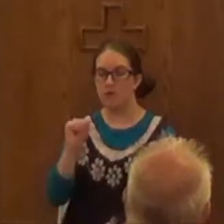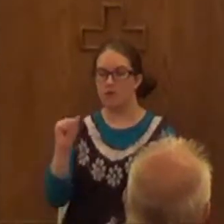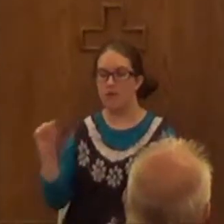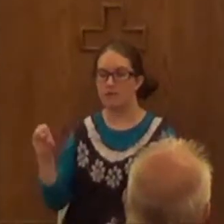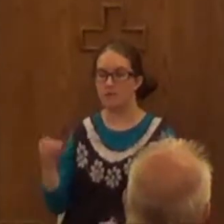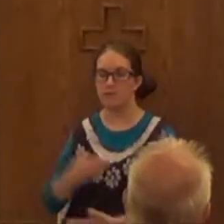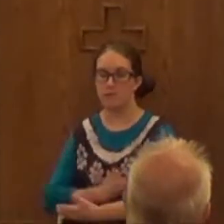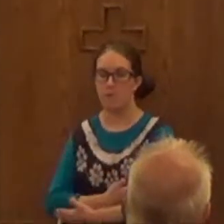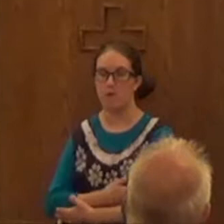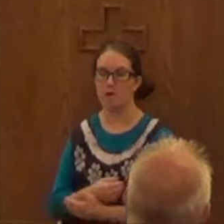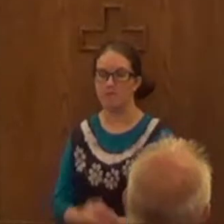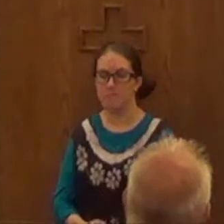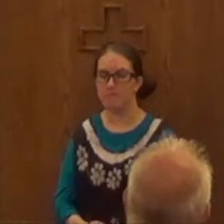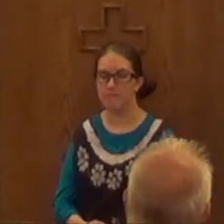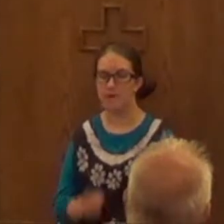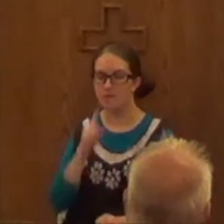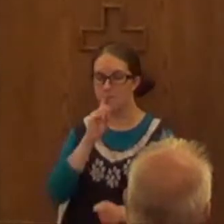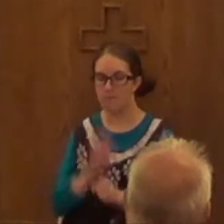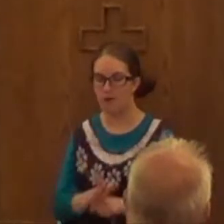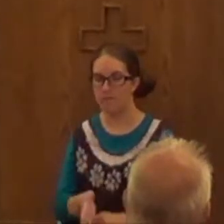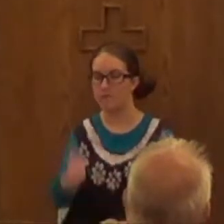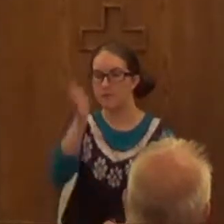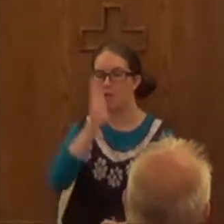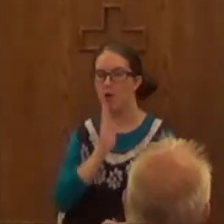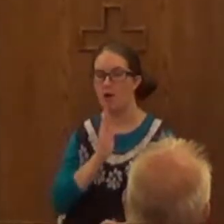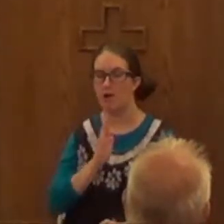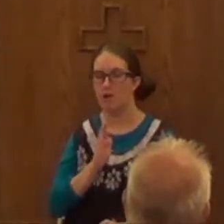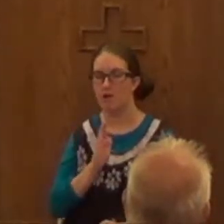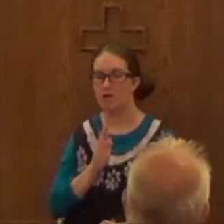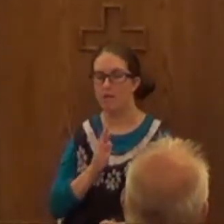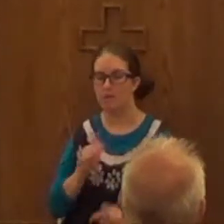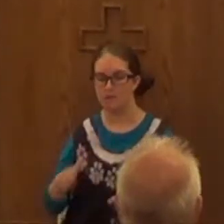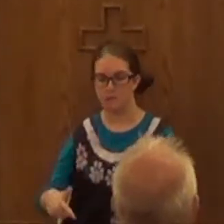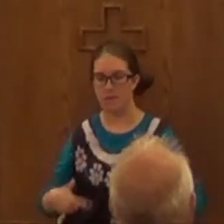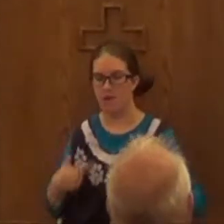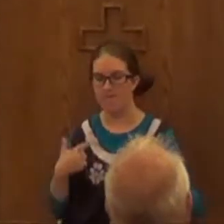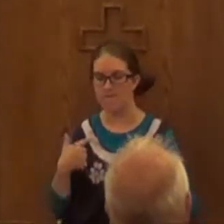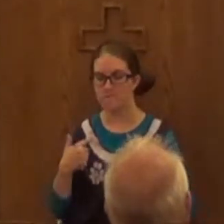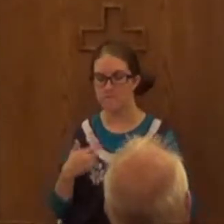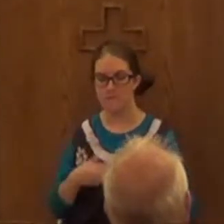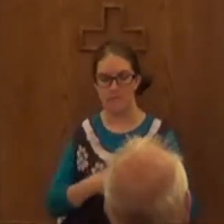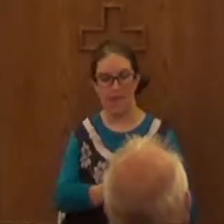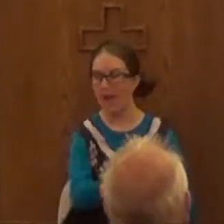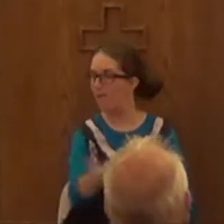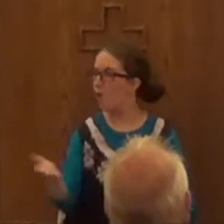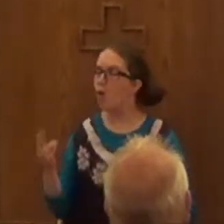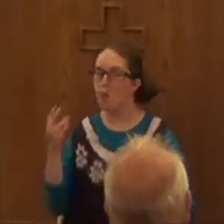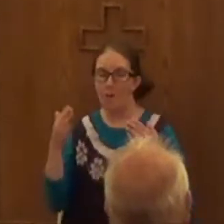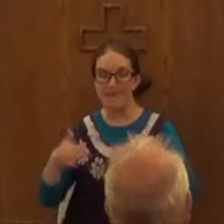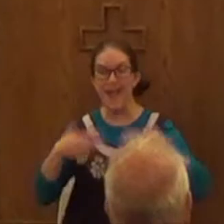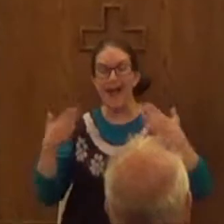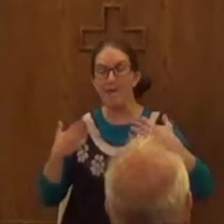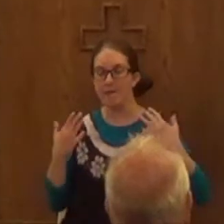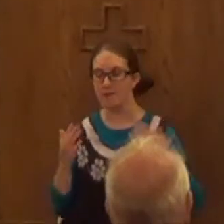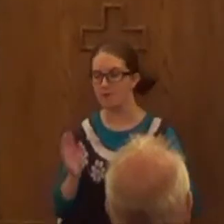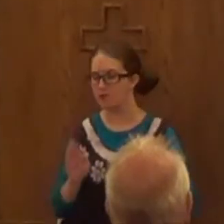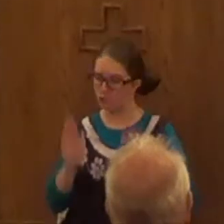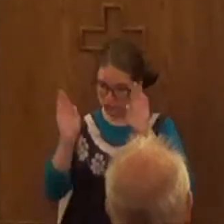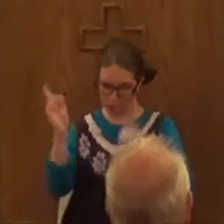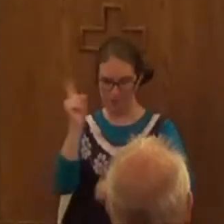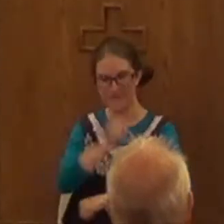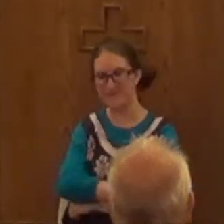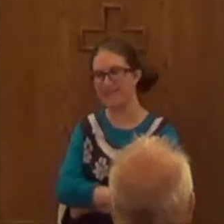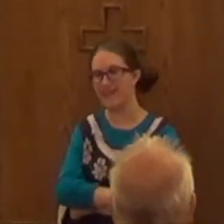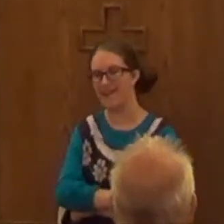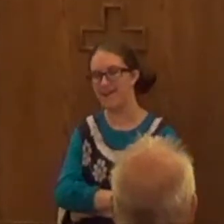was born, and the promise of God was alive, and everyone was happy. It was such a great day. It was